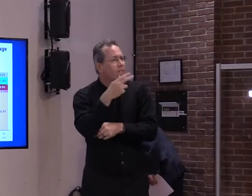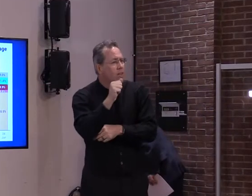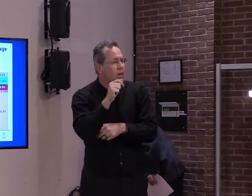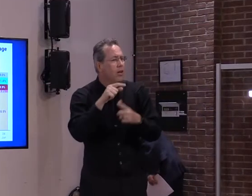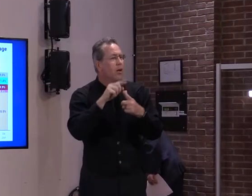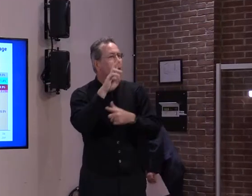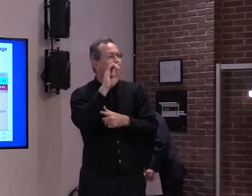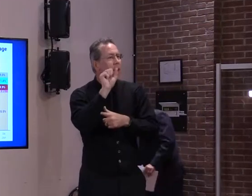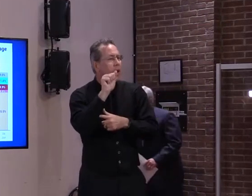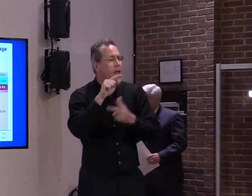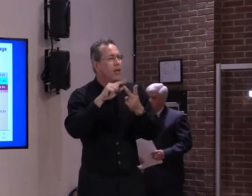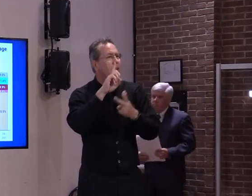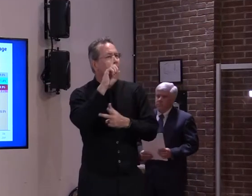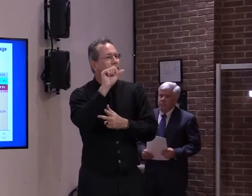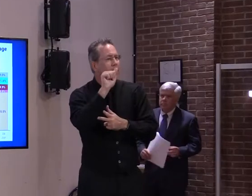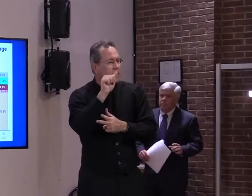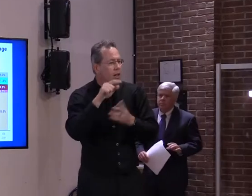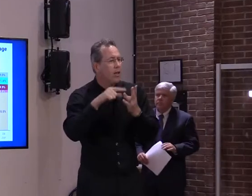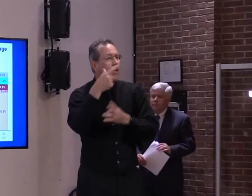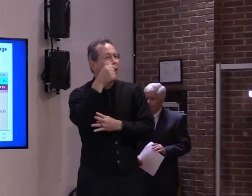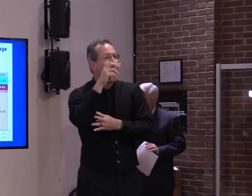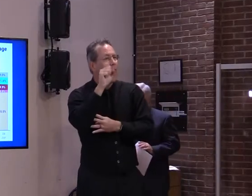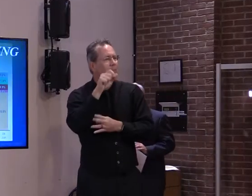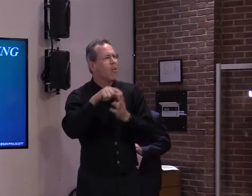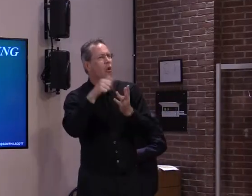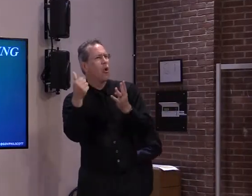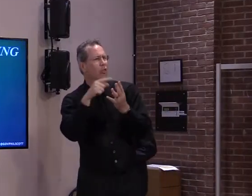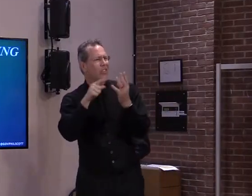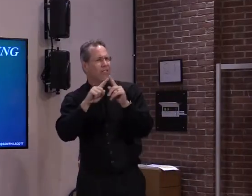So with that, I will turn it over to Secretary Smith.